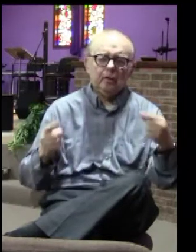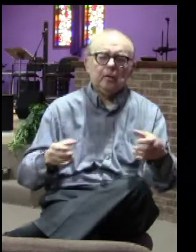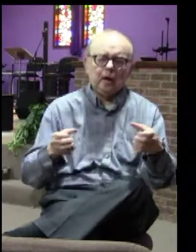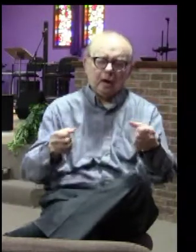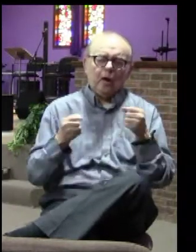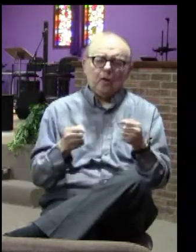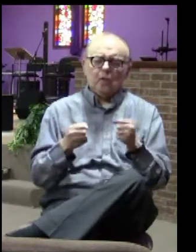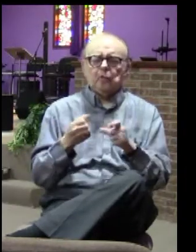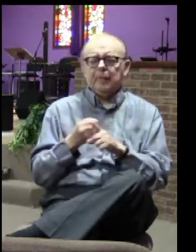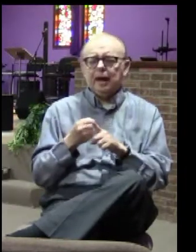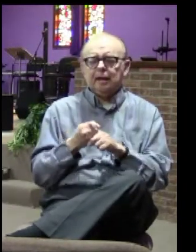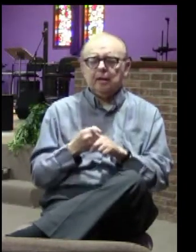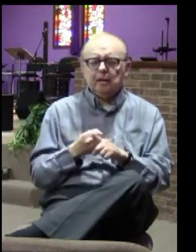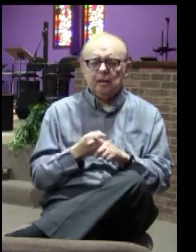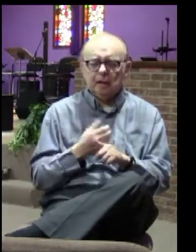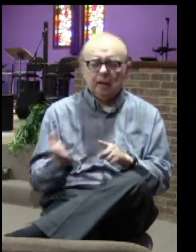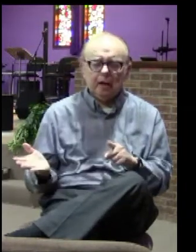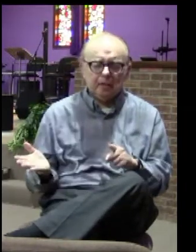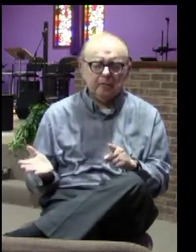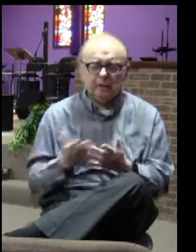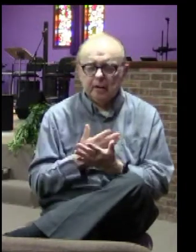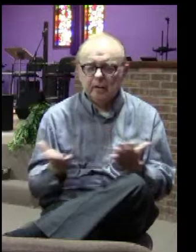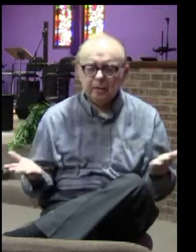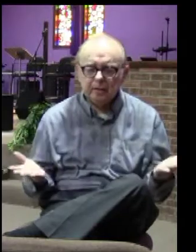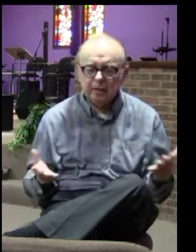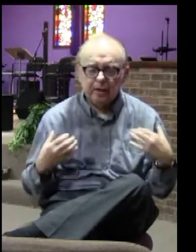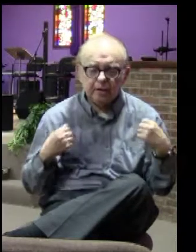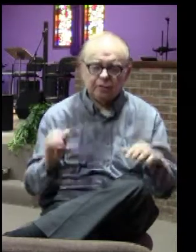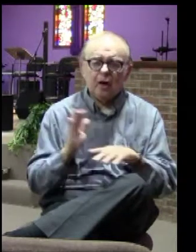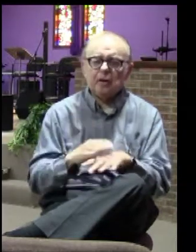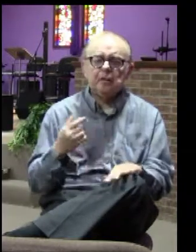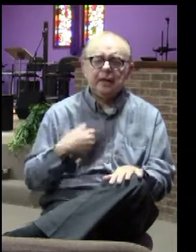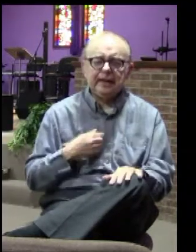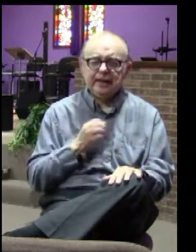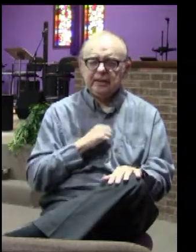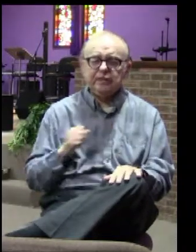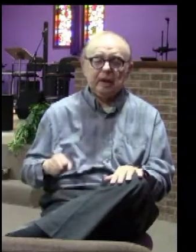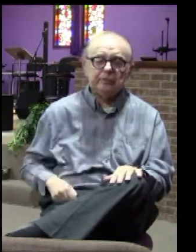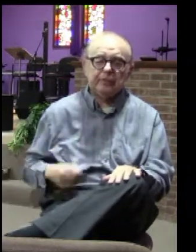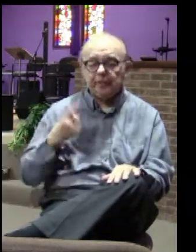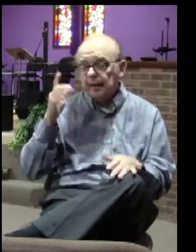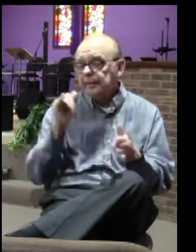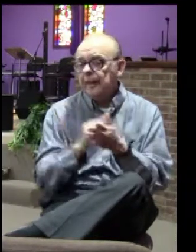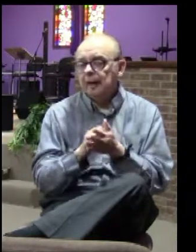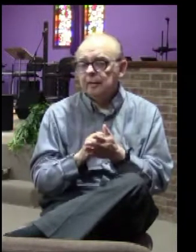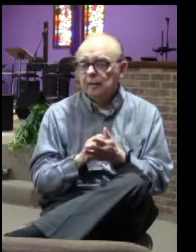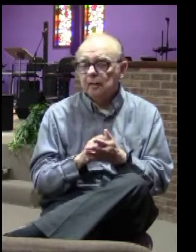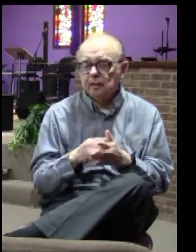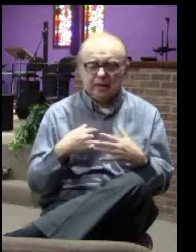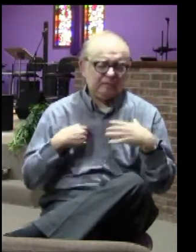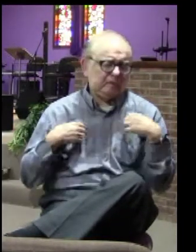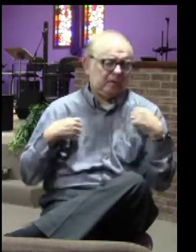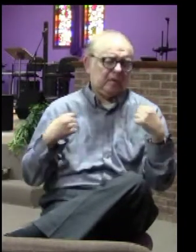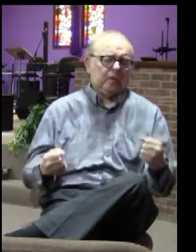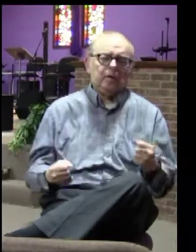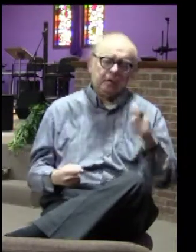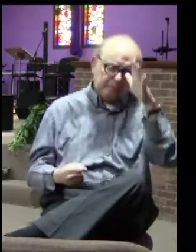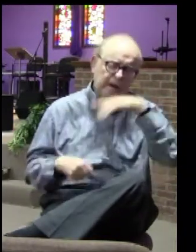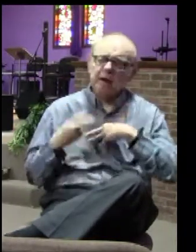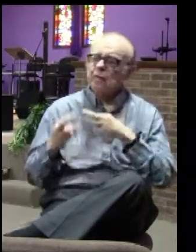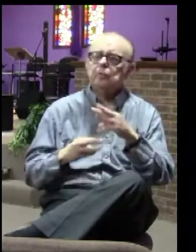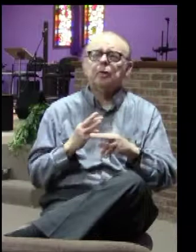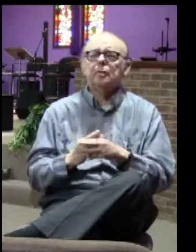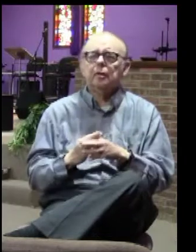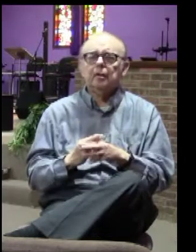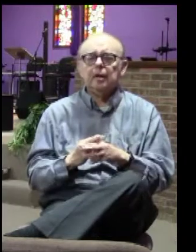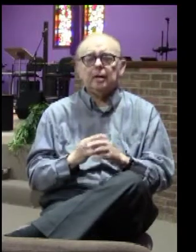can hold back. There isn't anything stronger than me, Samson. I'm the strongest man in the